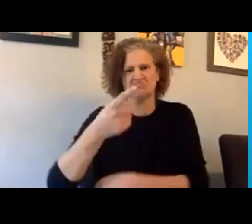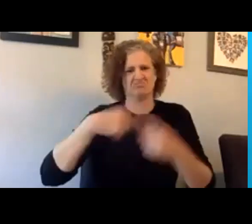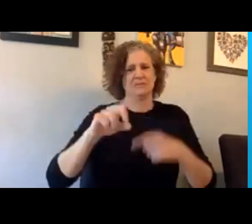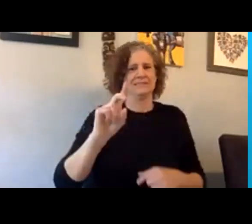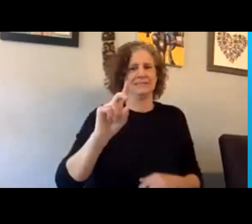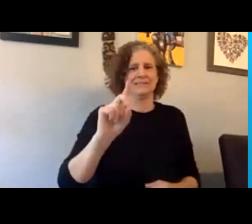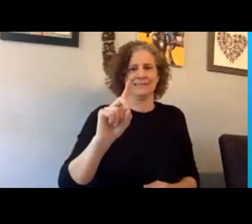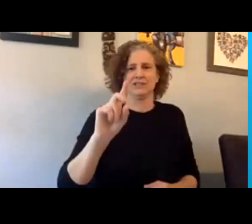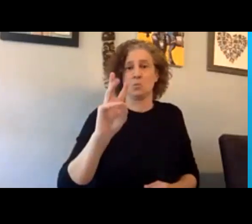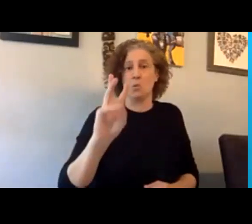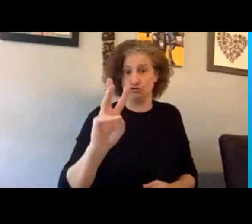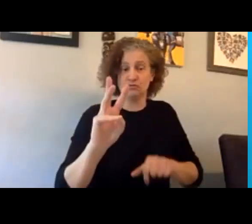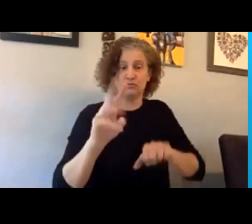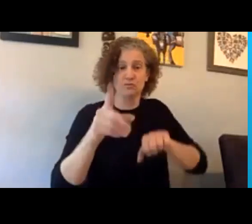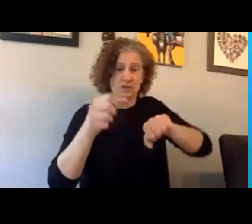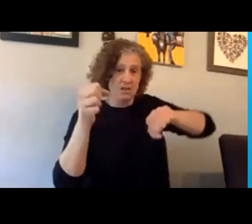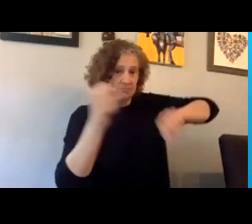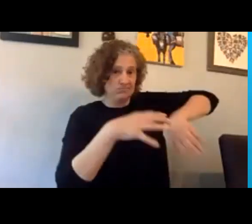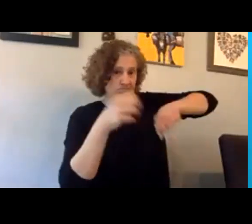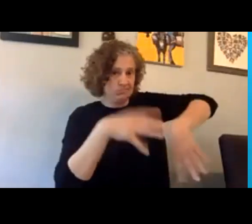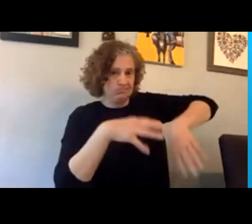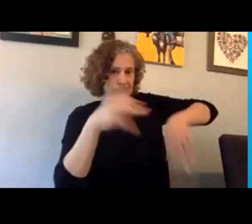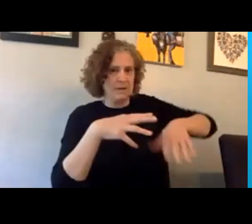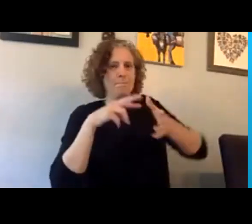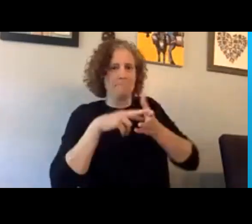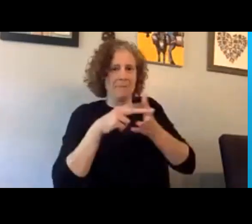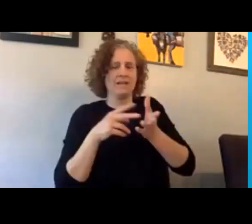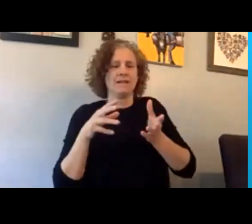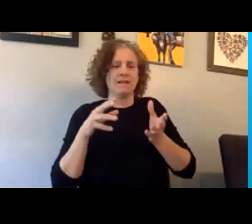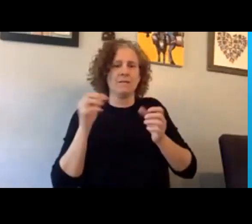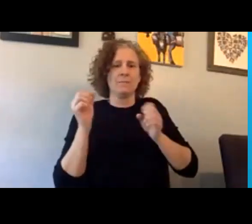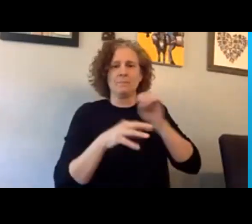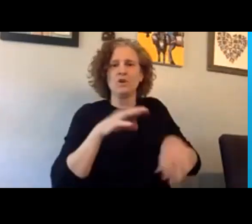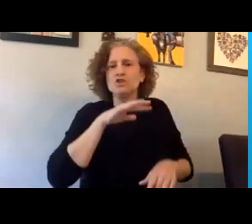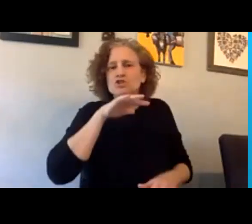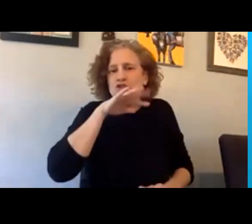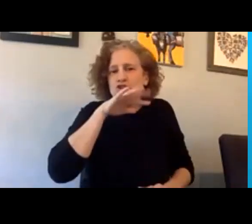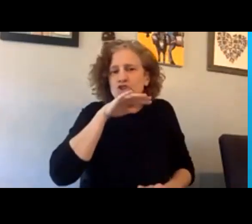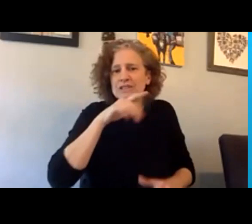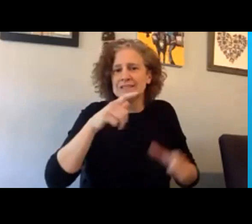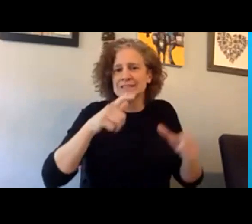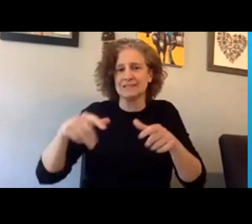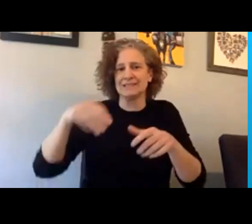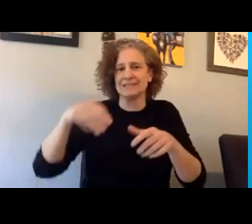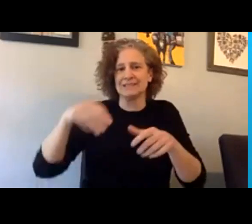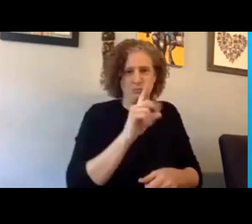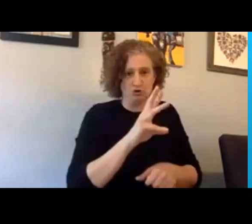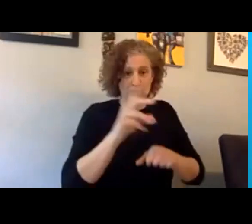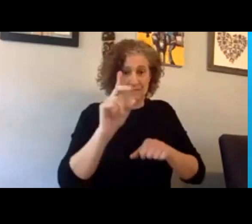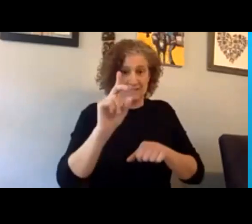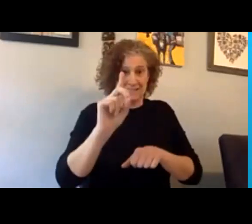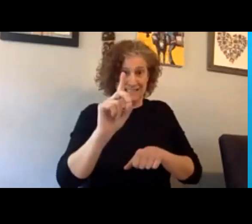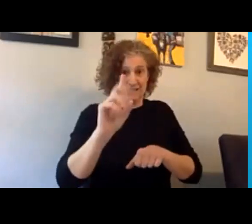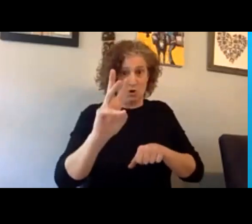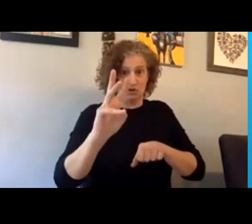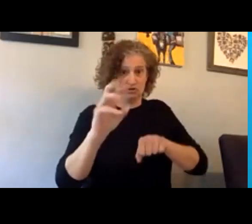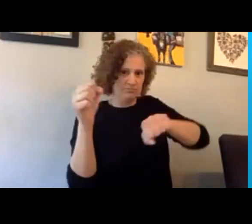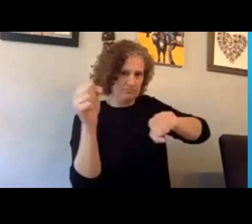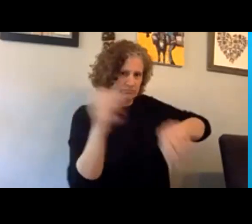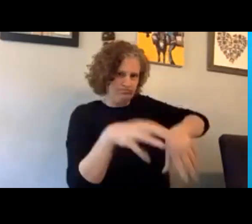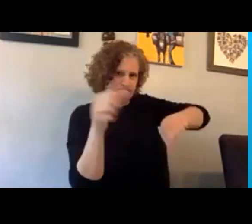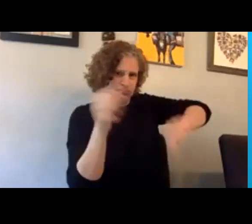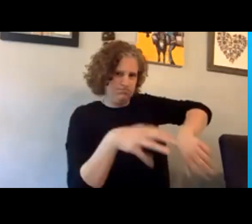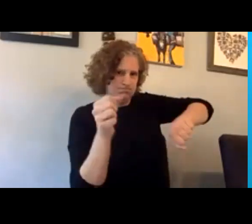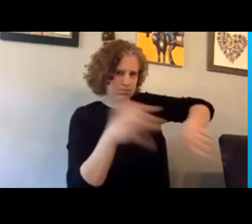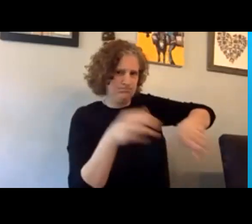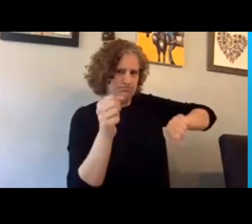question. Dishwasher, people typically sign DW, and we load the dishwasher. We put the dirty dishes in the